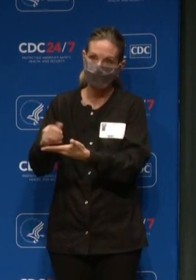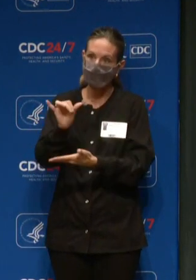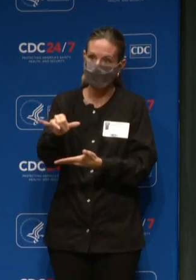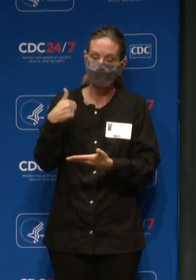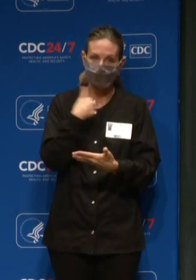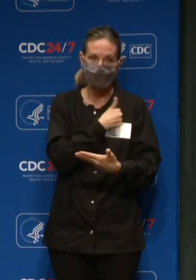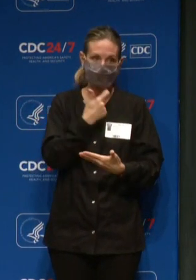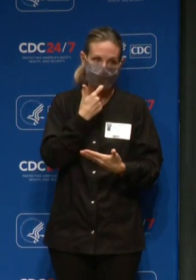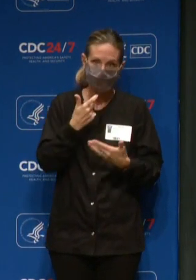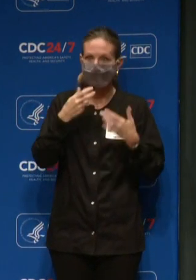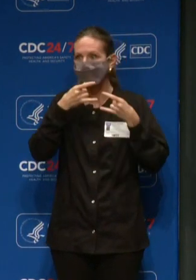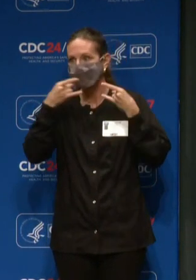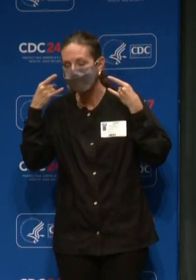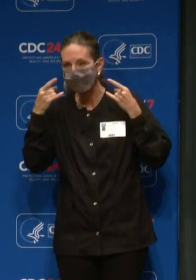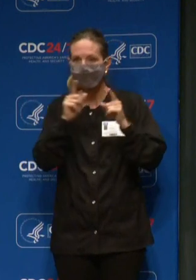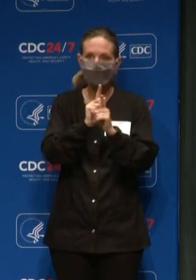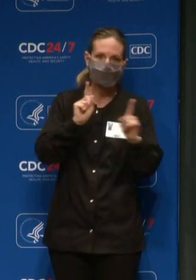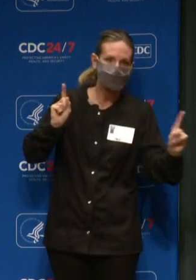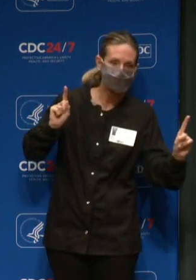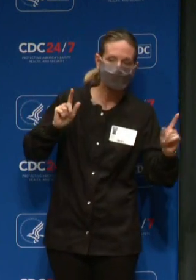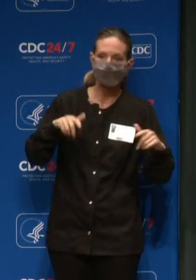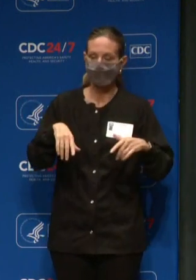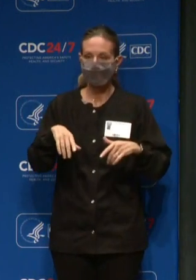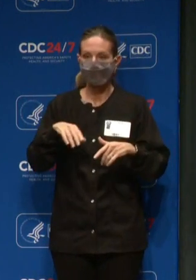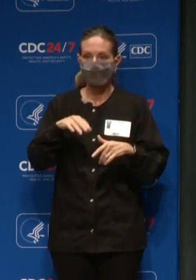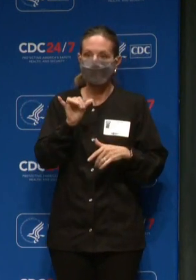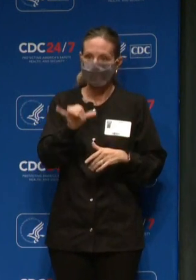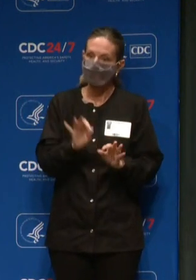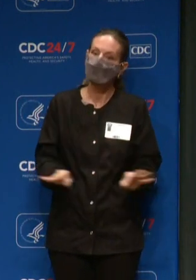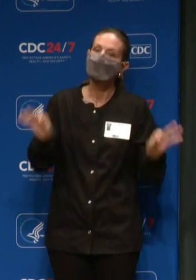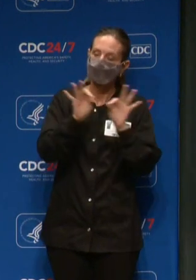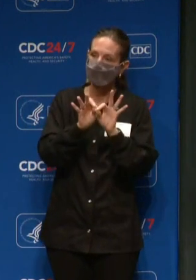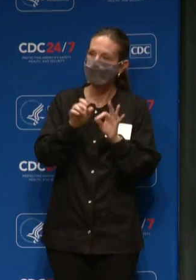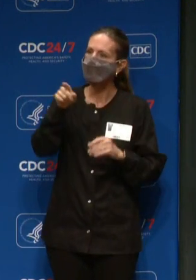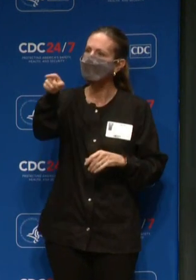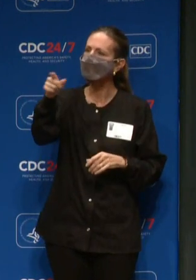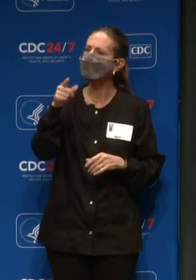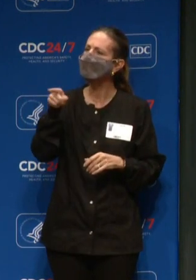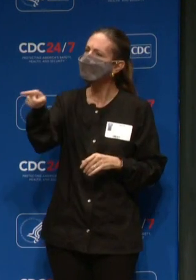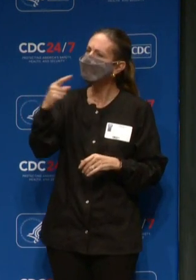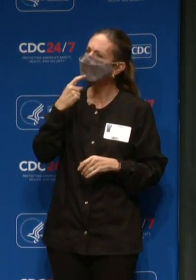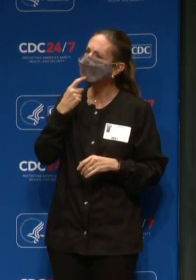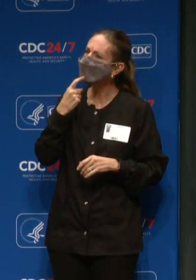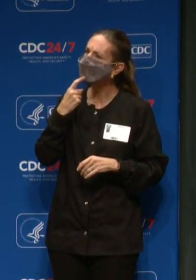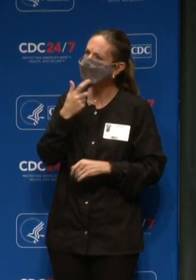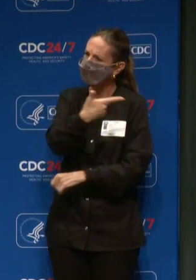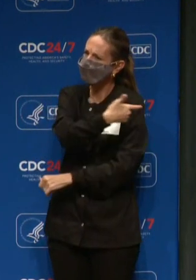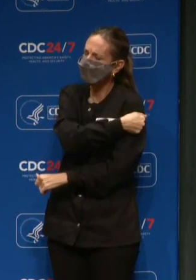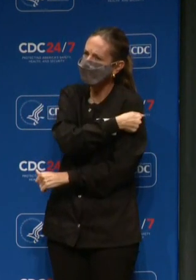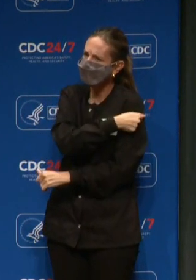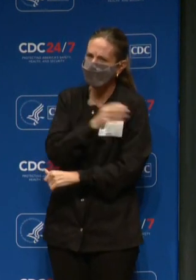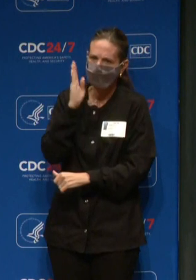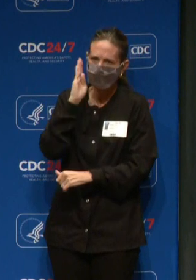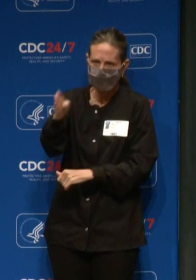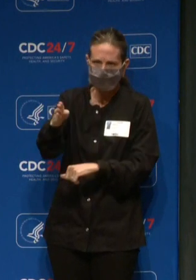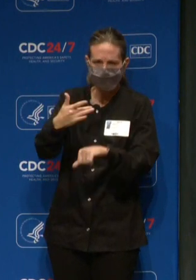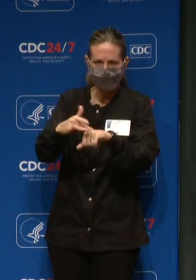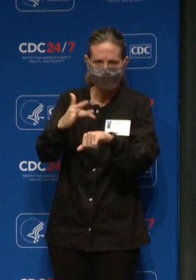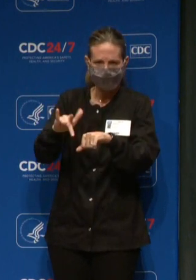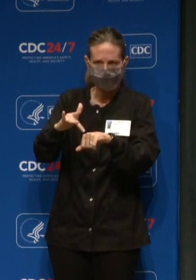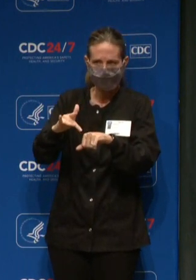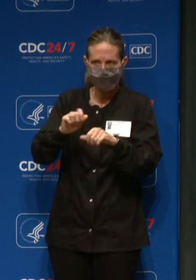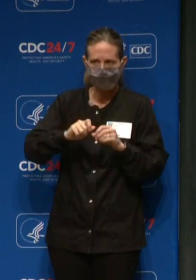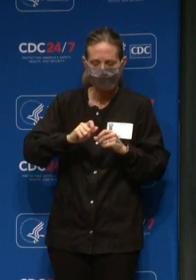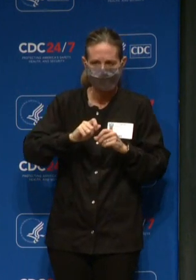about. Dr. Butler, you said that a vaccine there could be available for